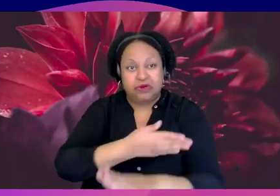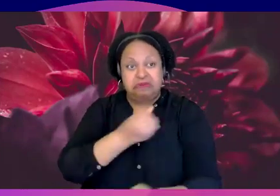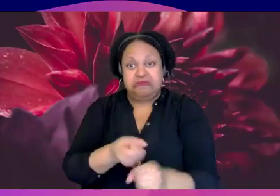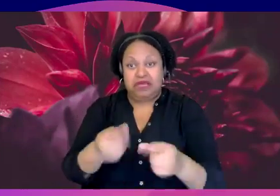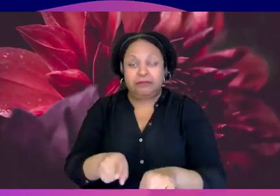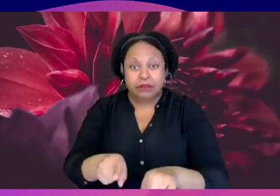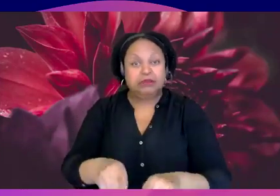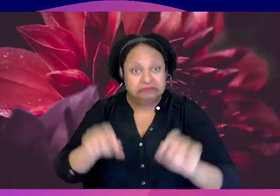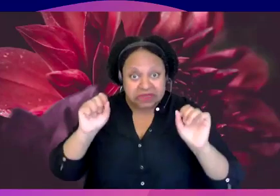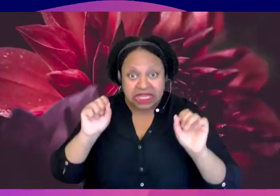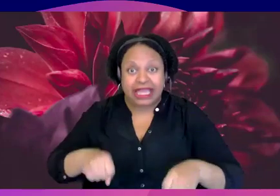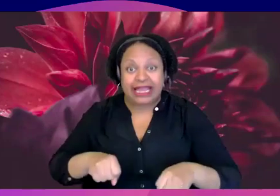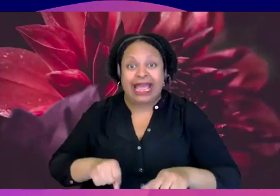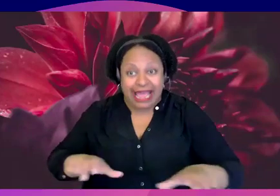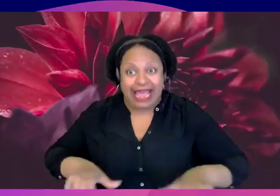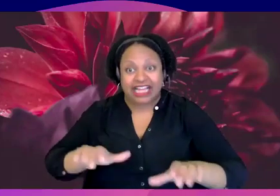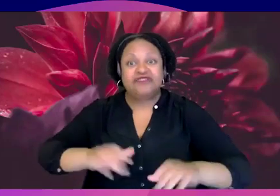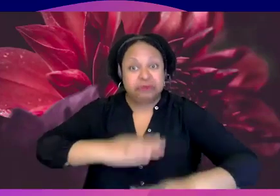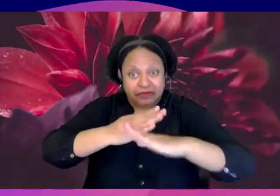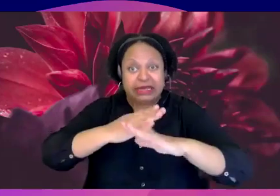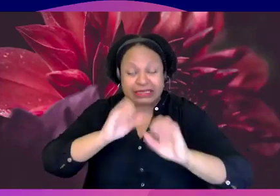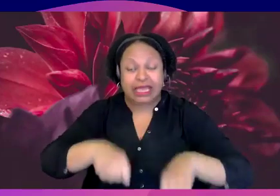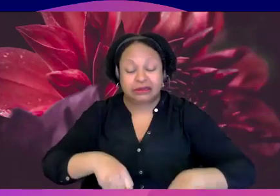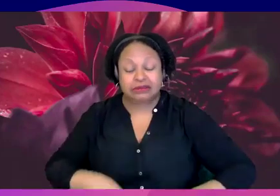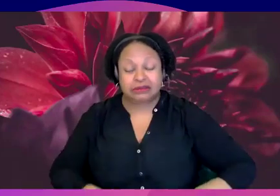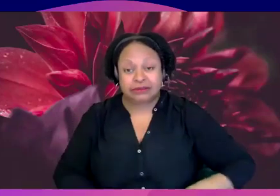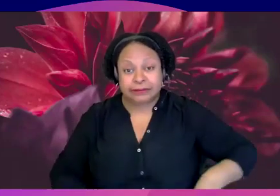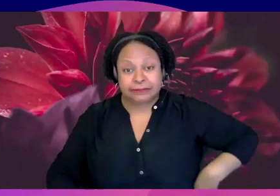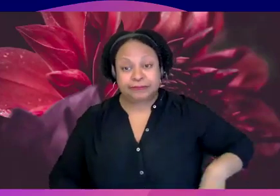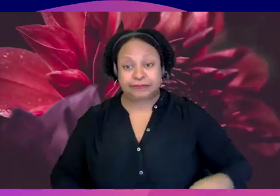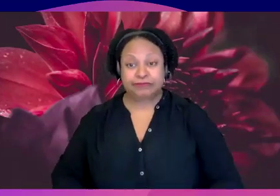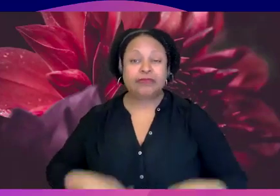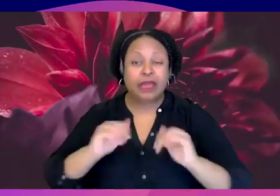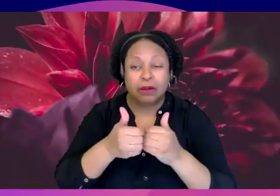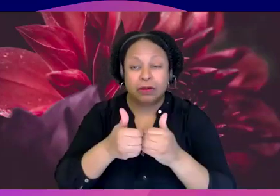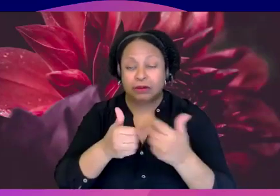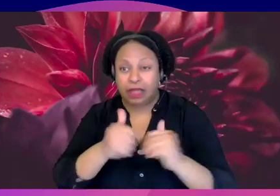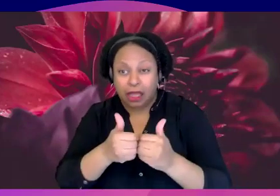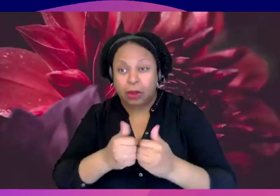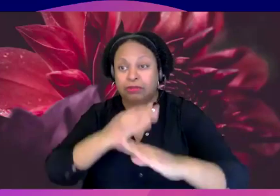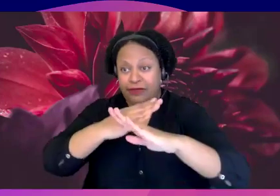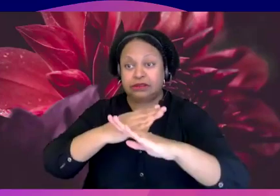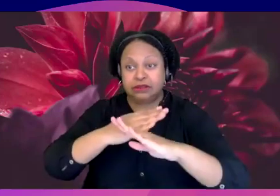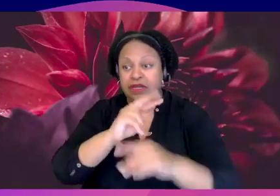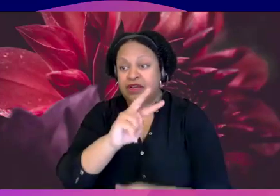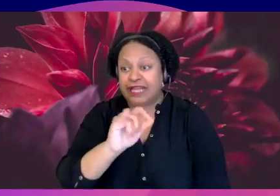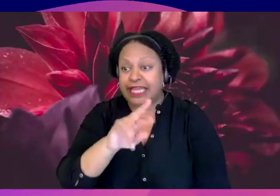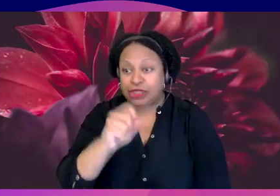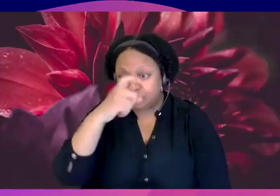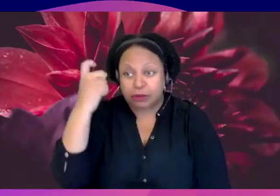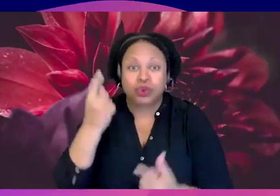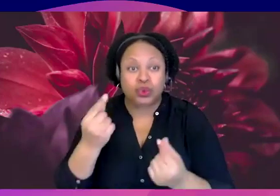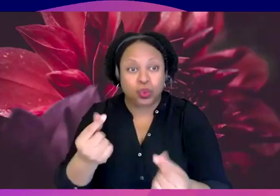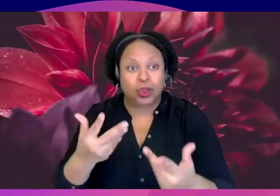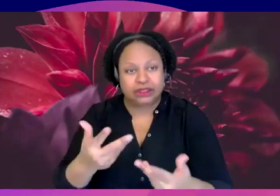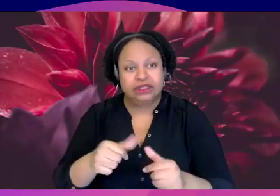that can be actively prevented, right? And the ways you do that are by doing regular